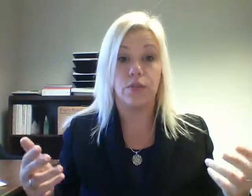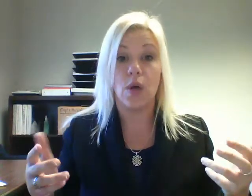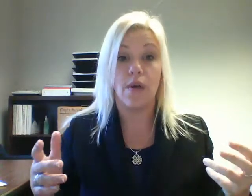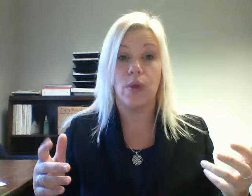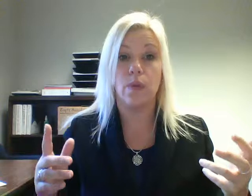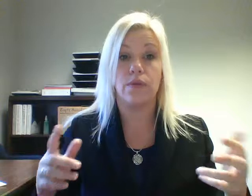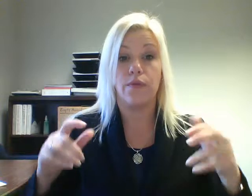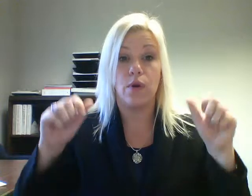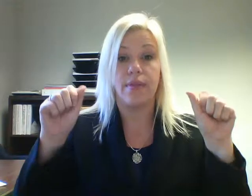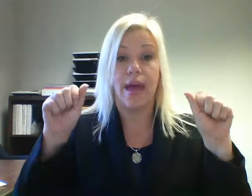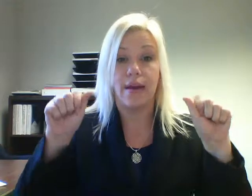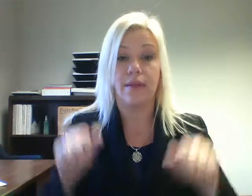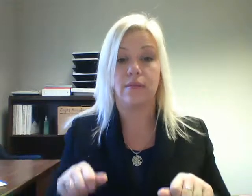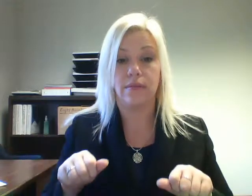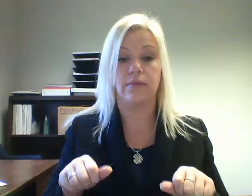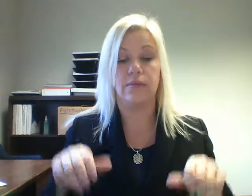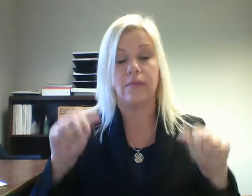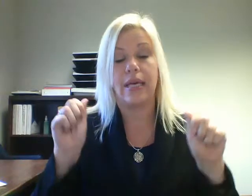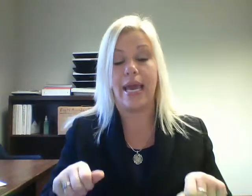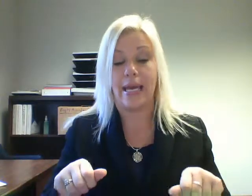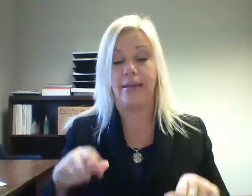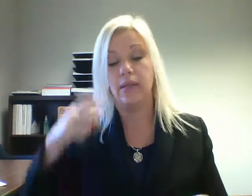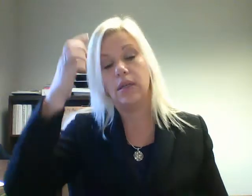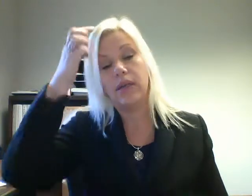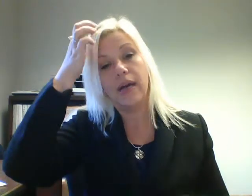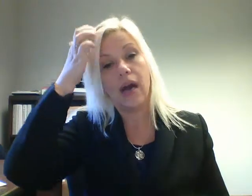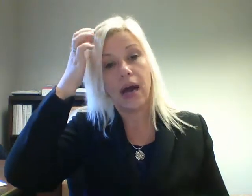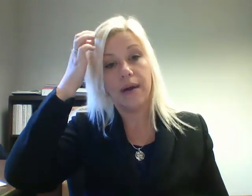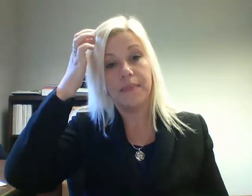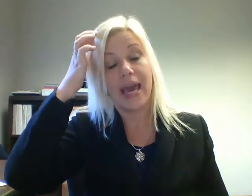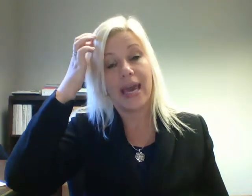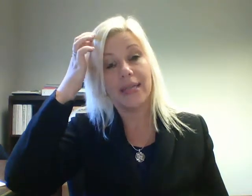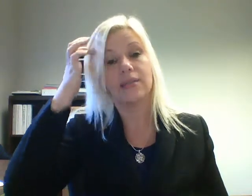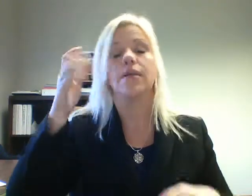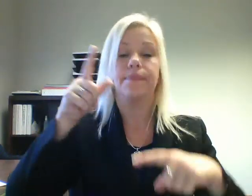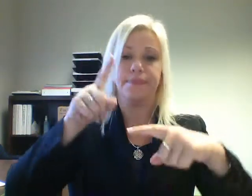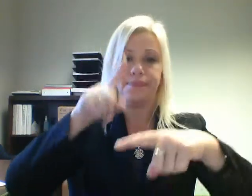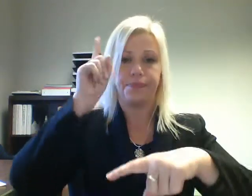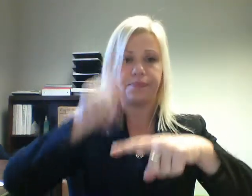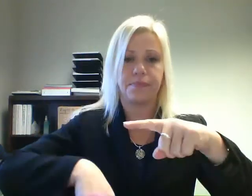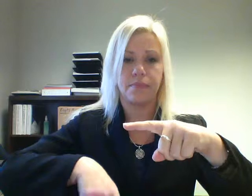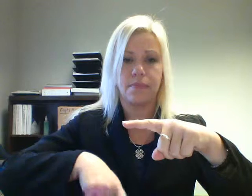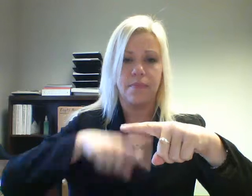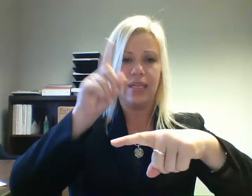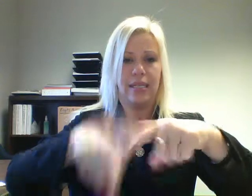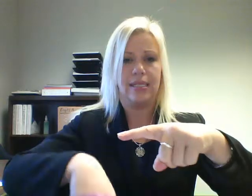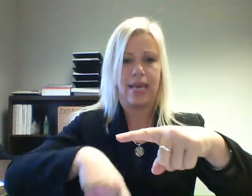all of those for that. Can. Can't is